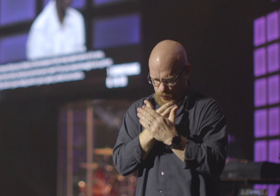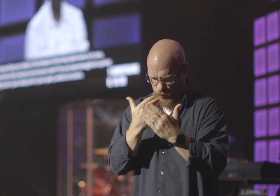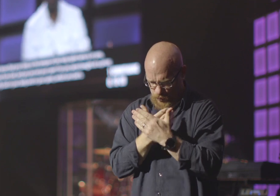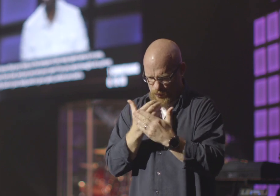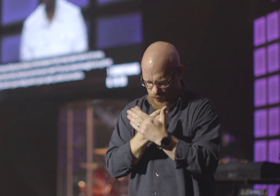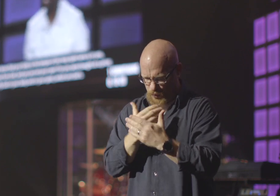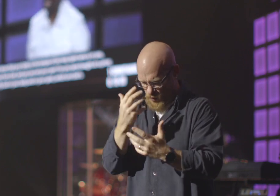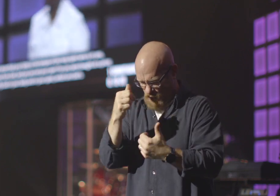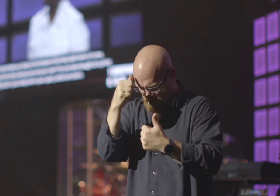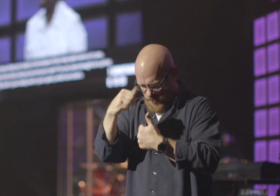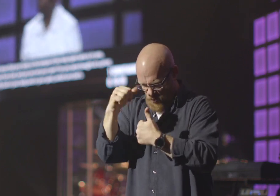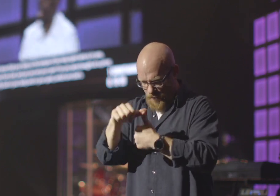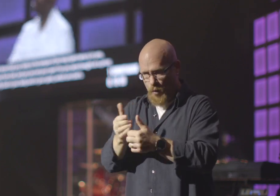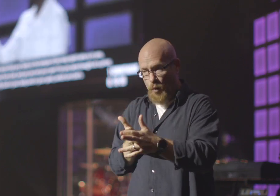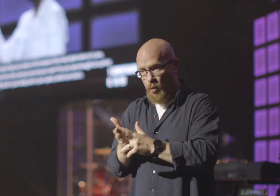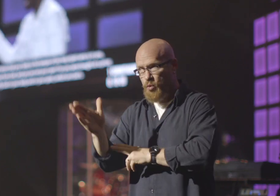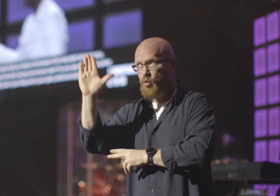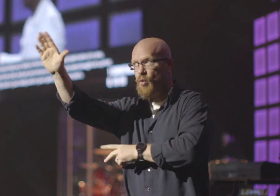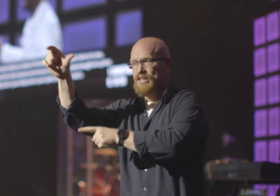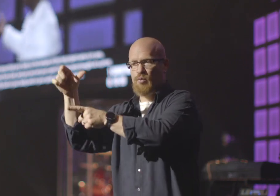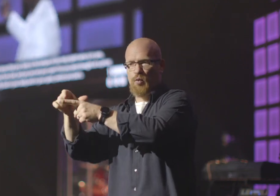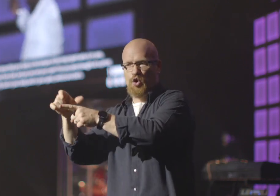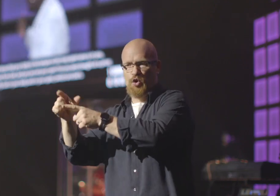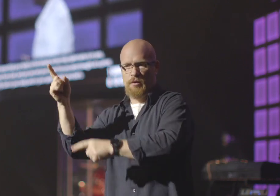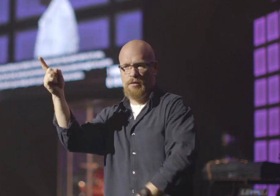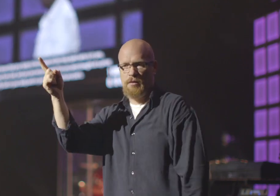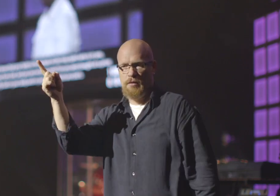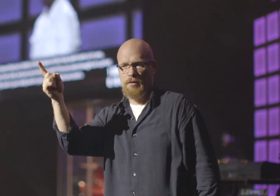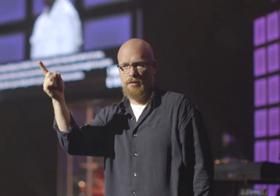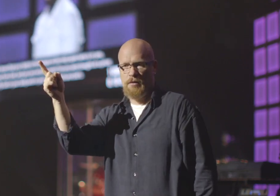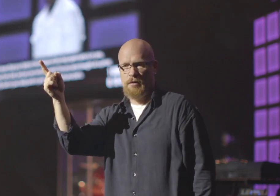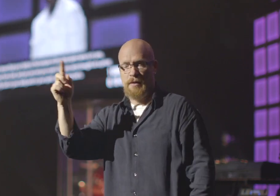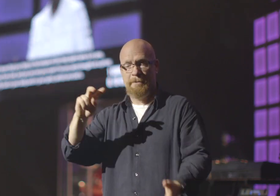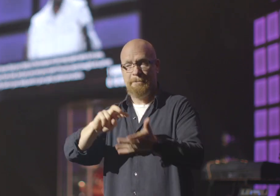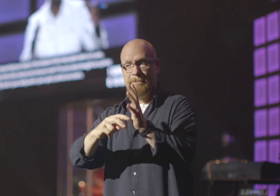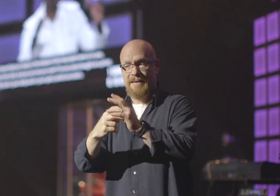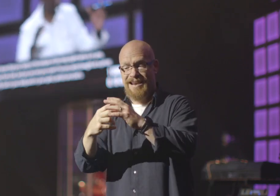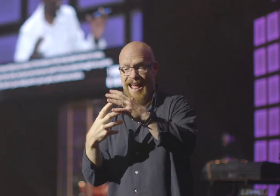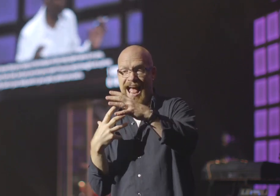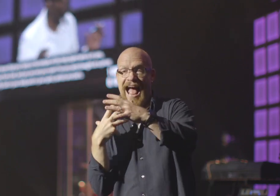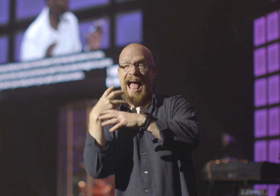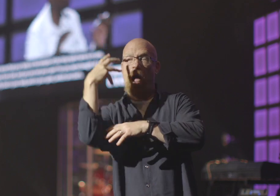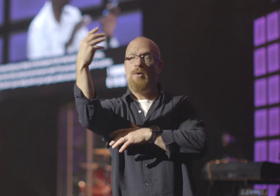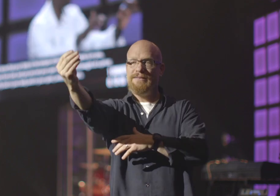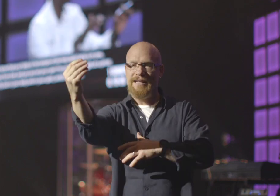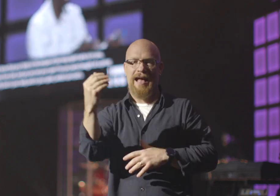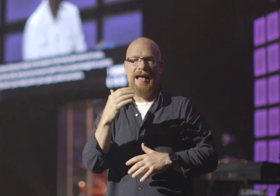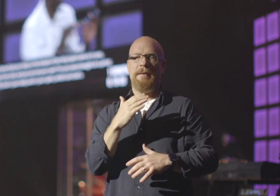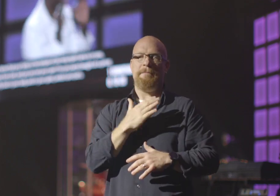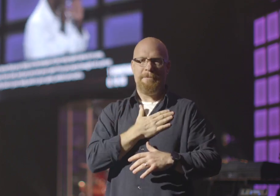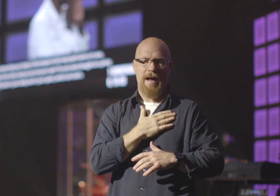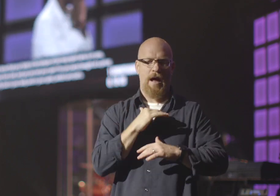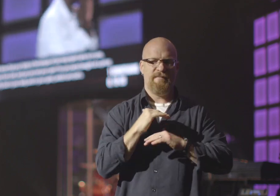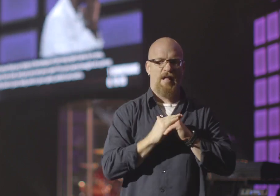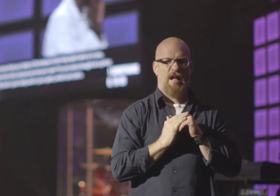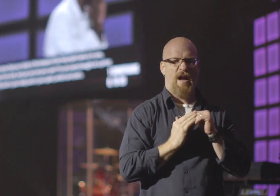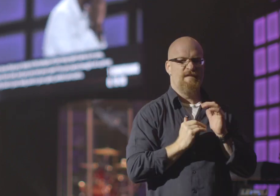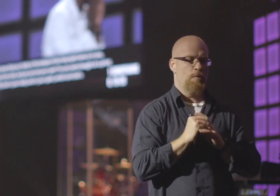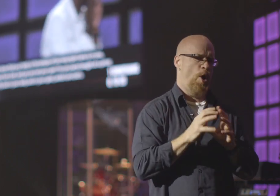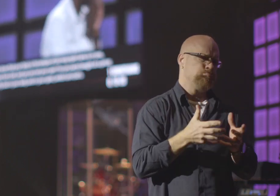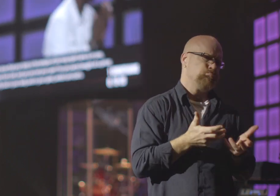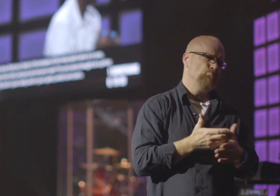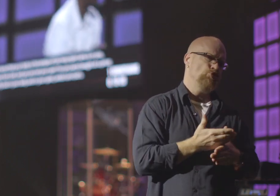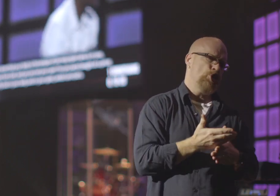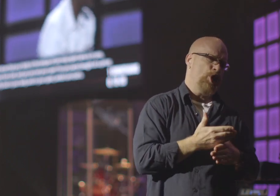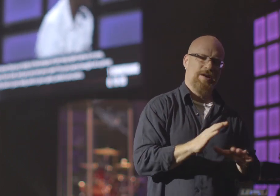And so that means then I have to step outside of my comfort zone. And if God is leading me to a person that may not look like